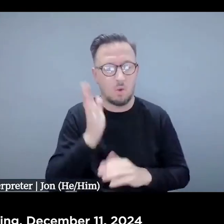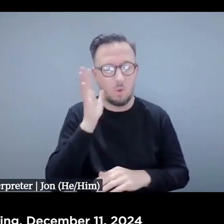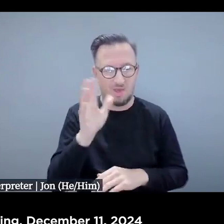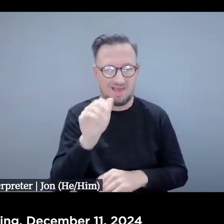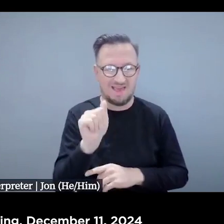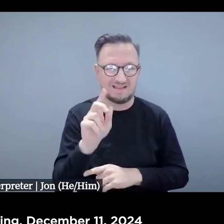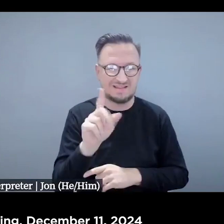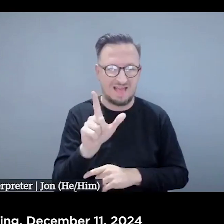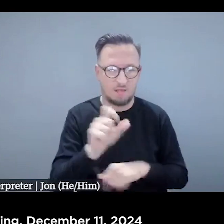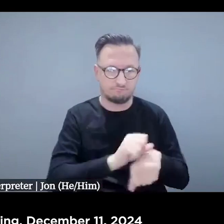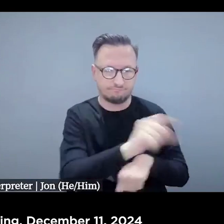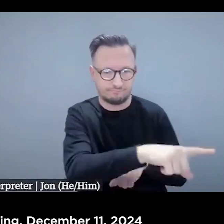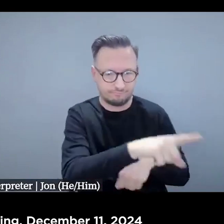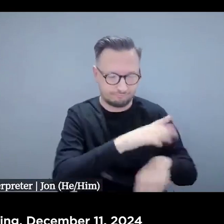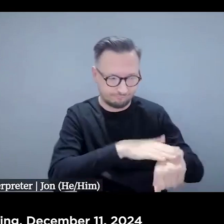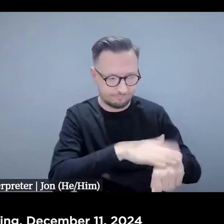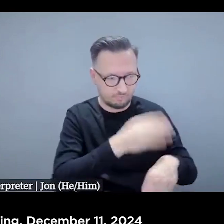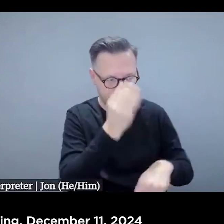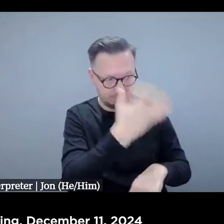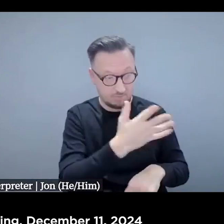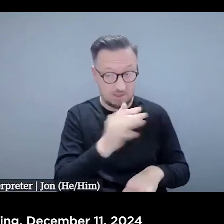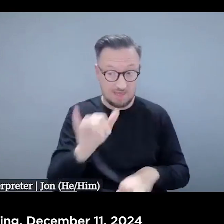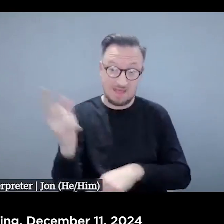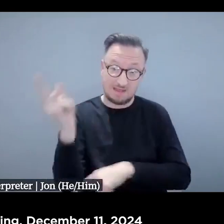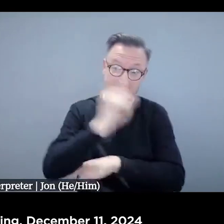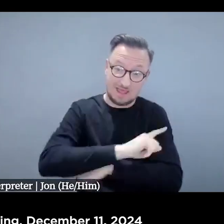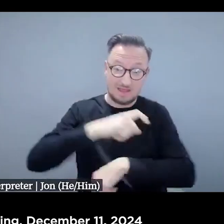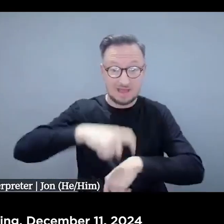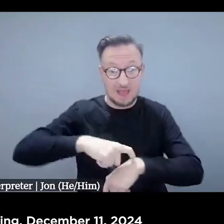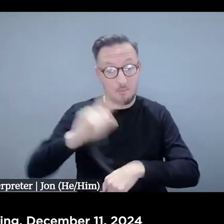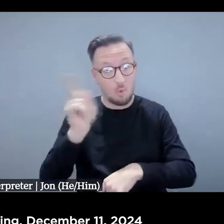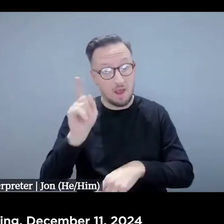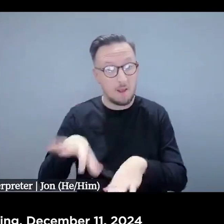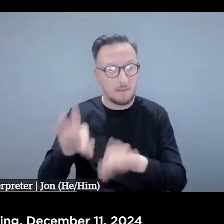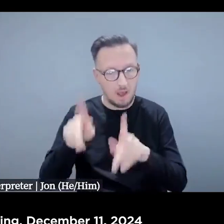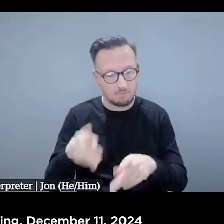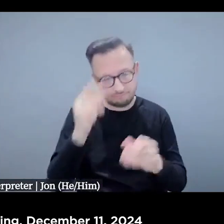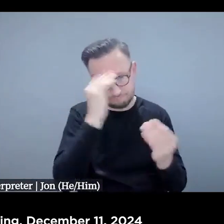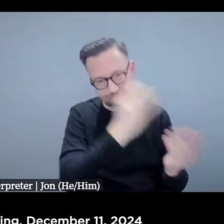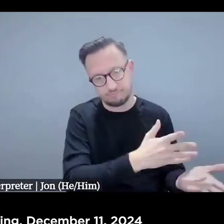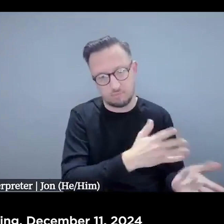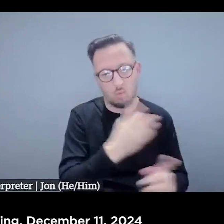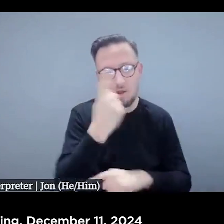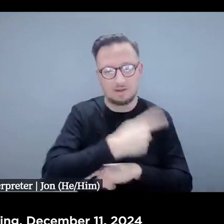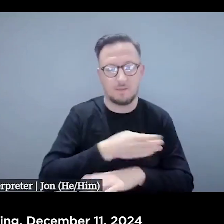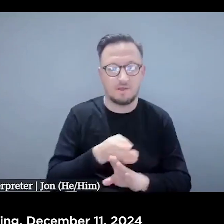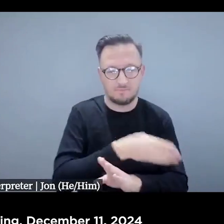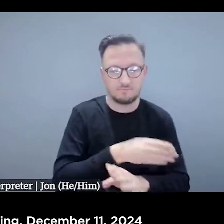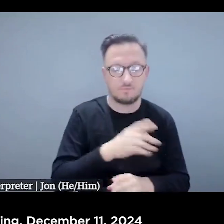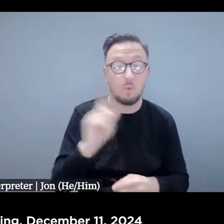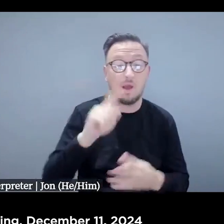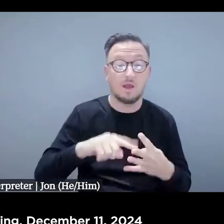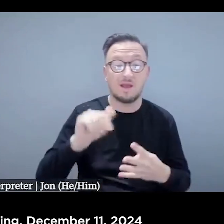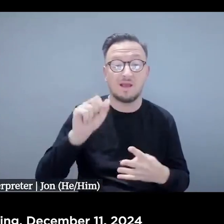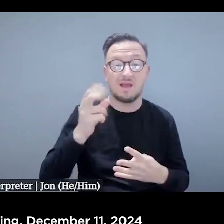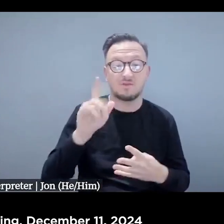their scheduled pickup time and designated location. The locations are Asheville City Hall, 70